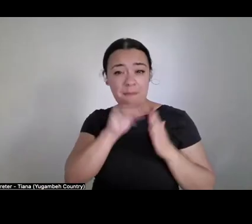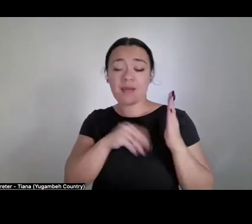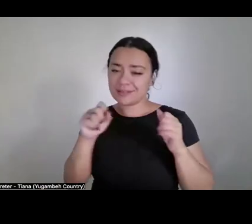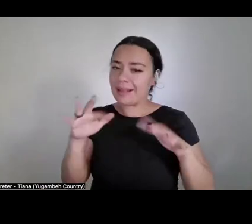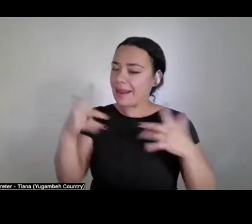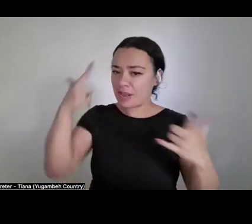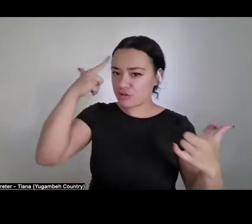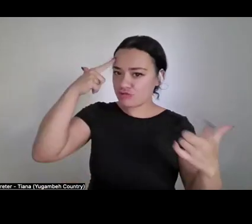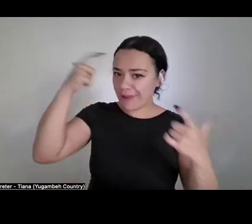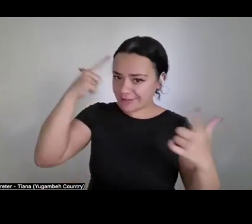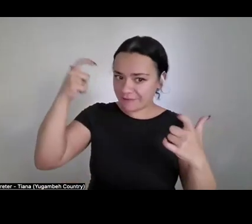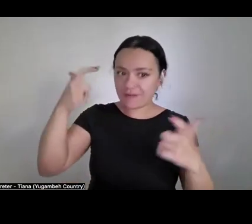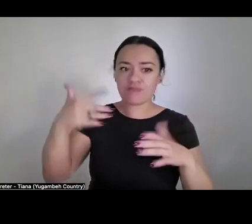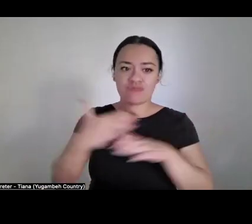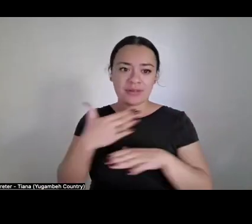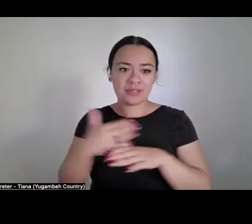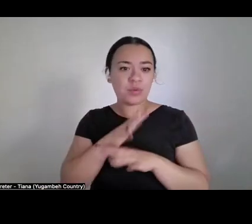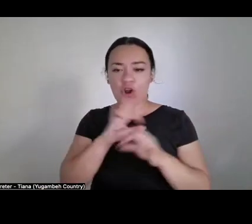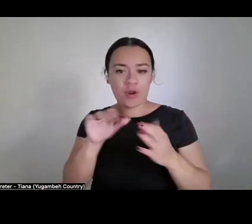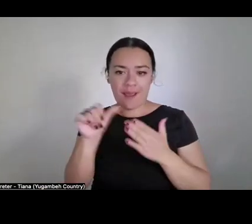form specific at all.